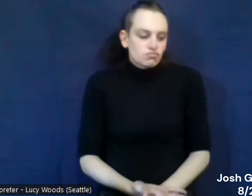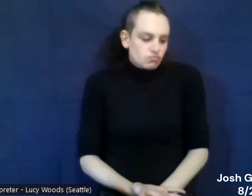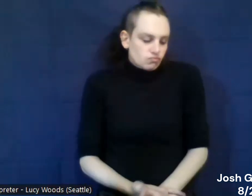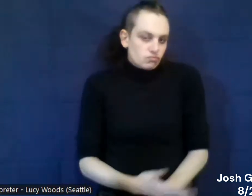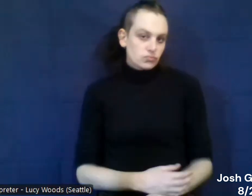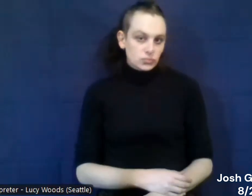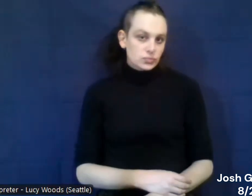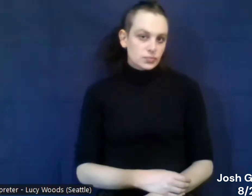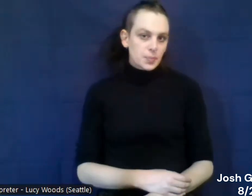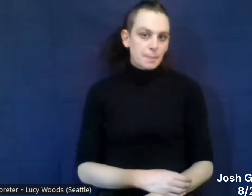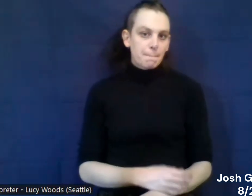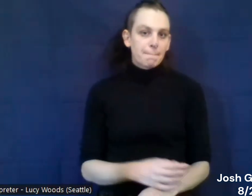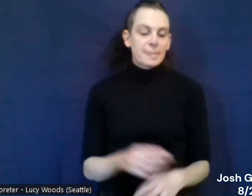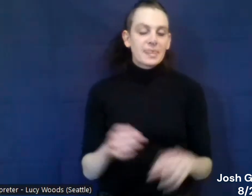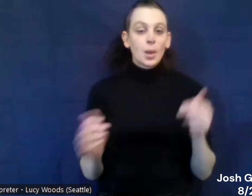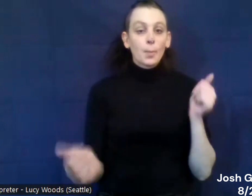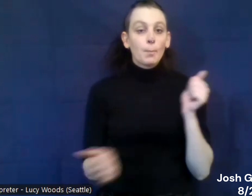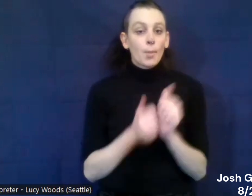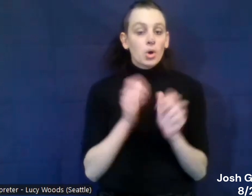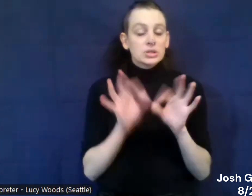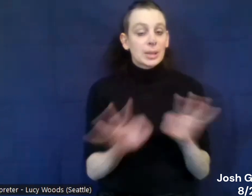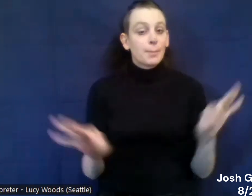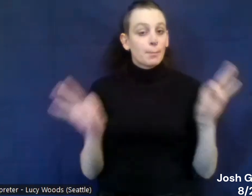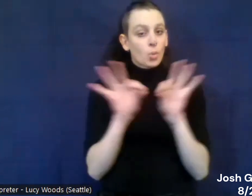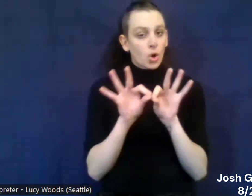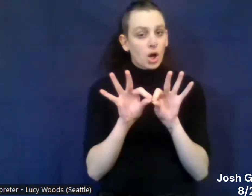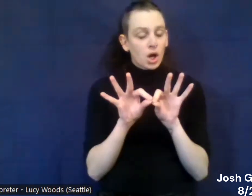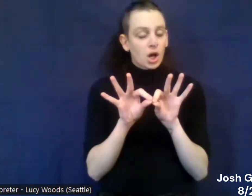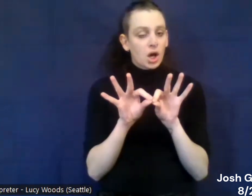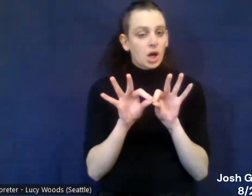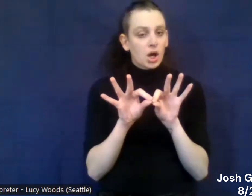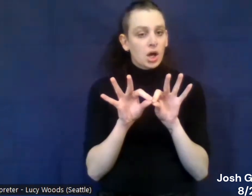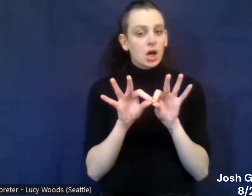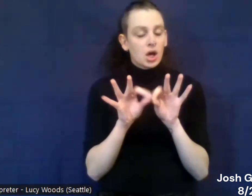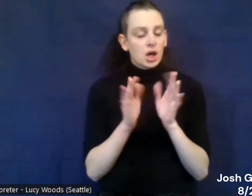the biggest thing that I can sort of,